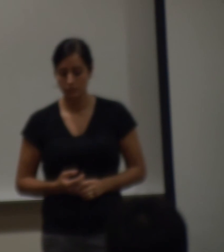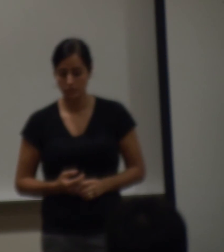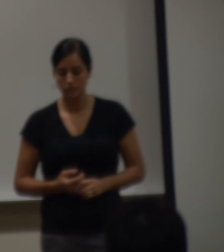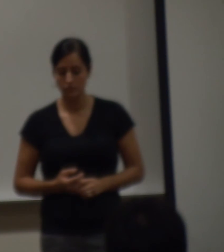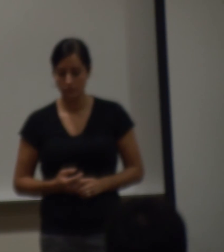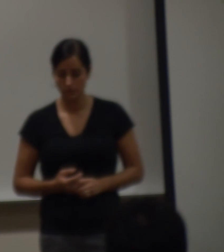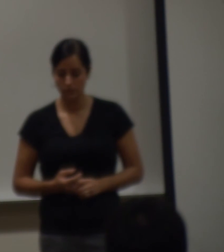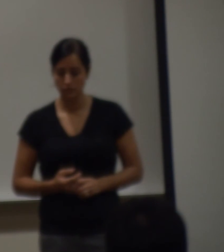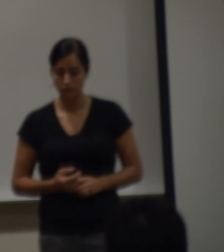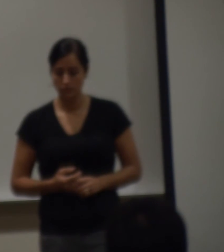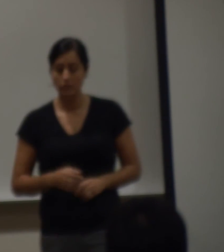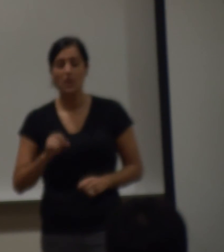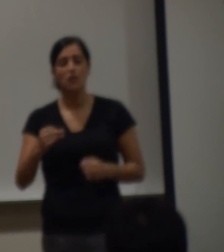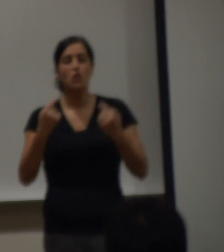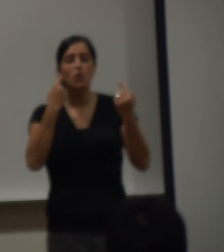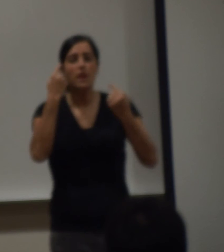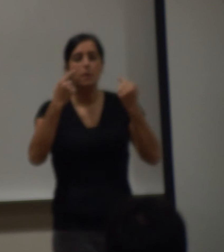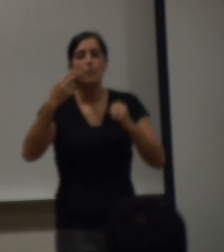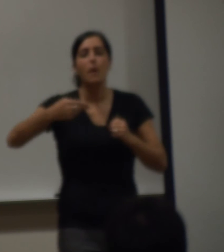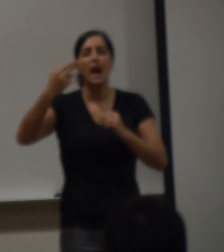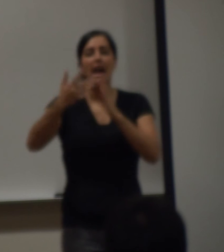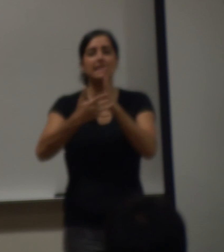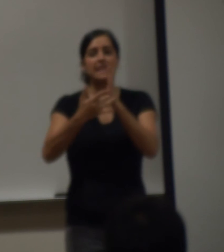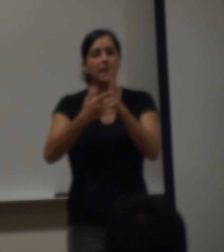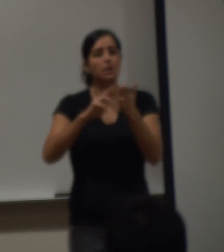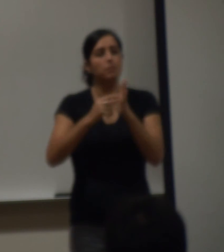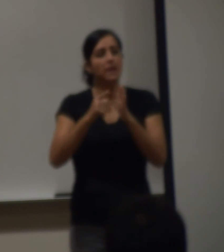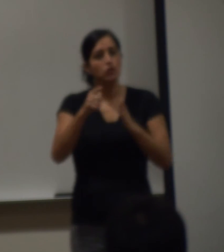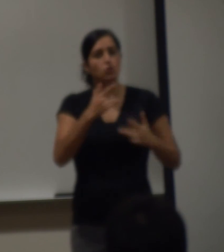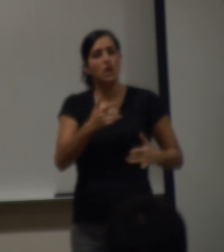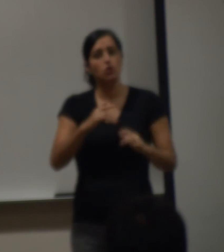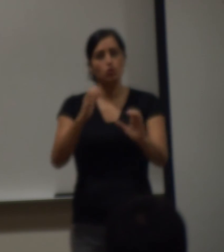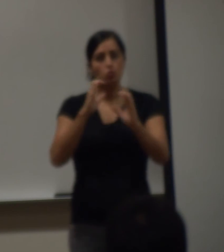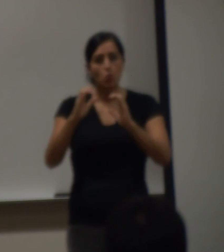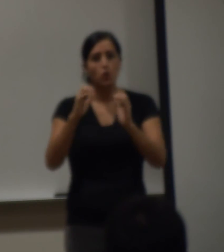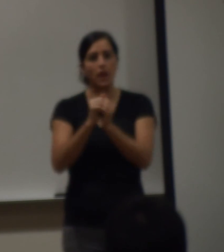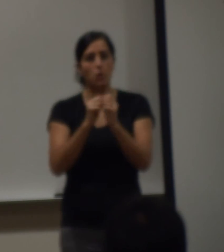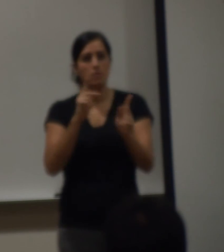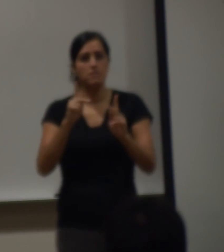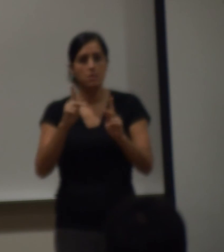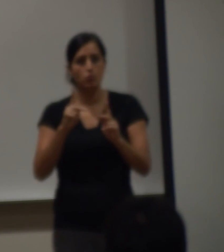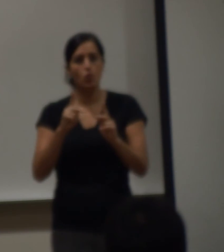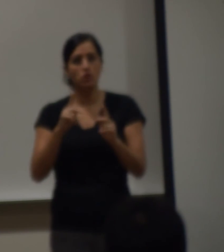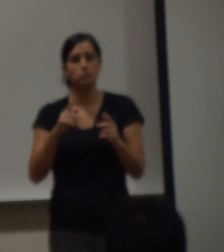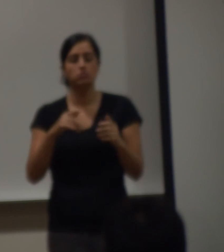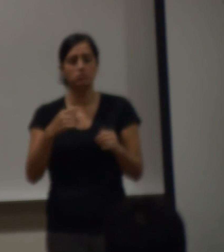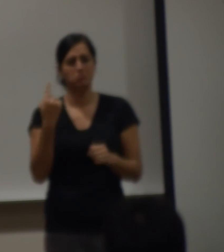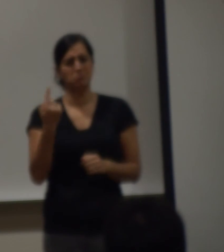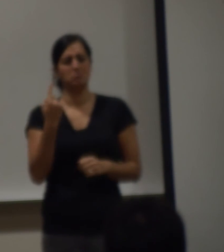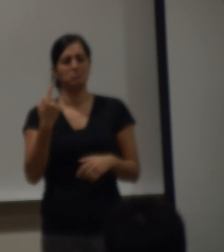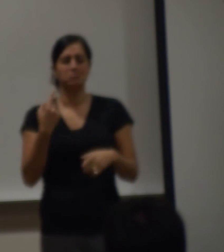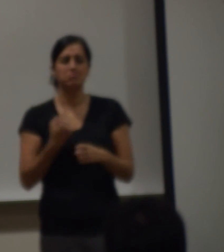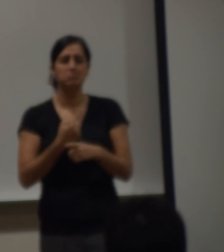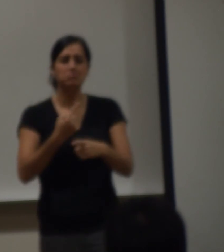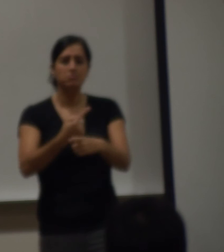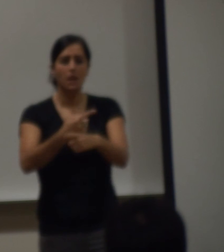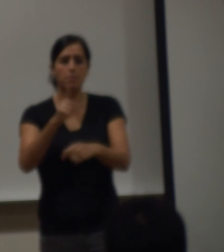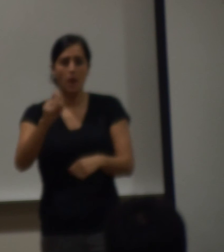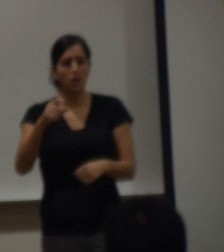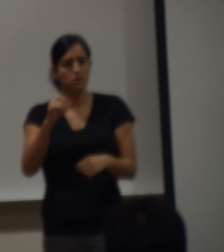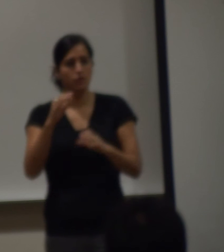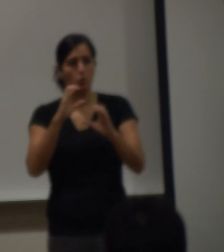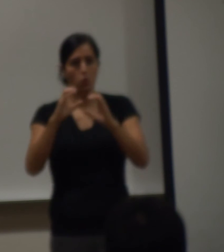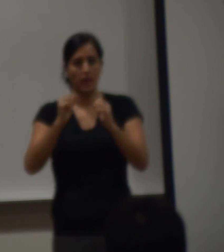these people talk to each other regularly. You have to. And it seems to me